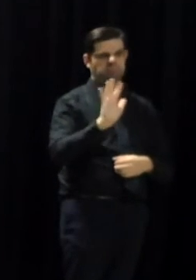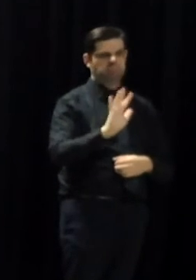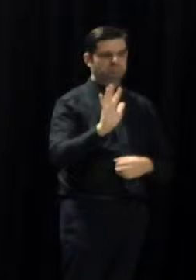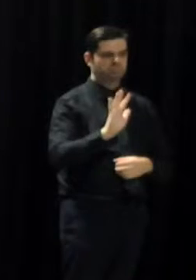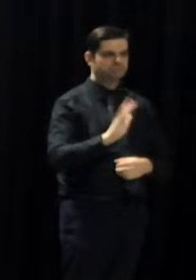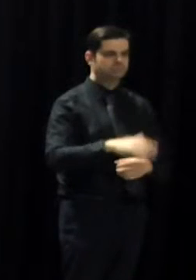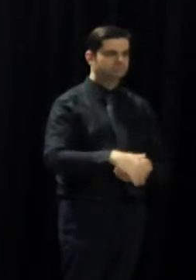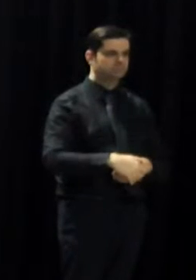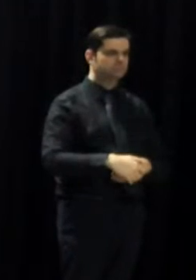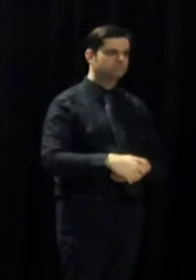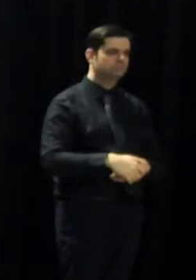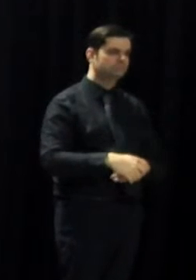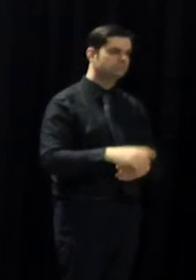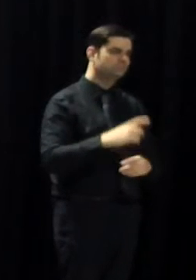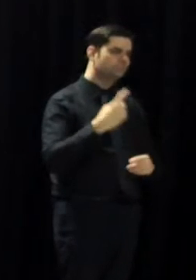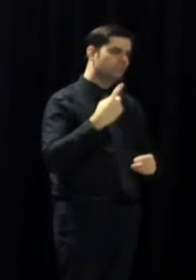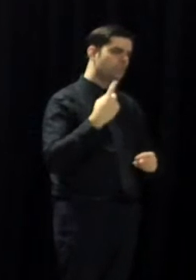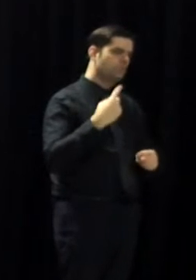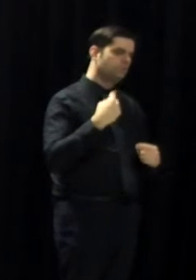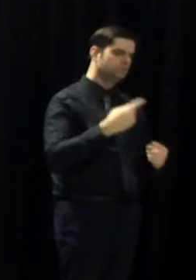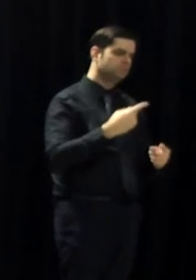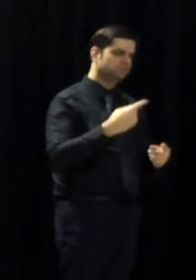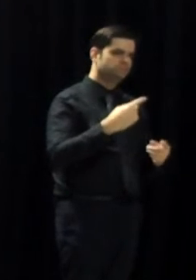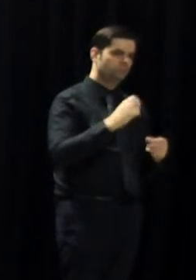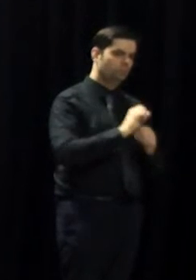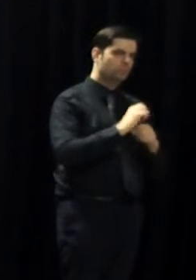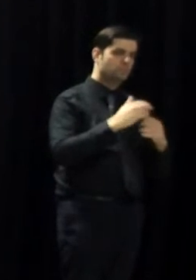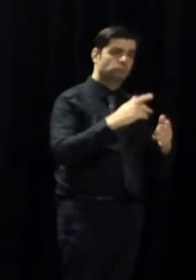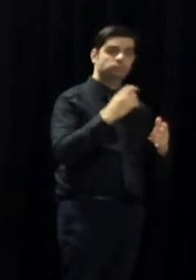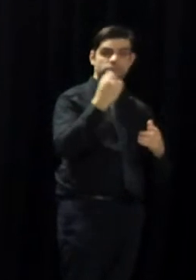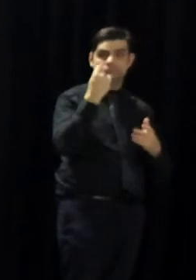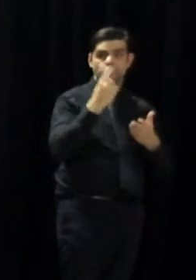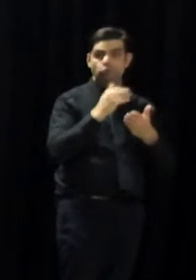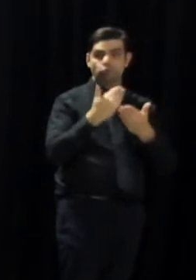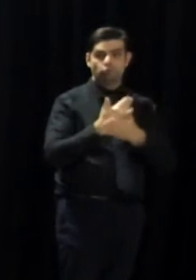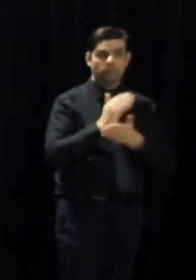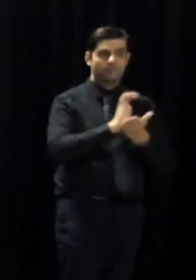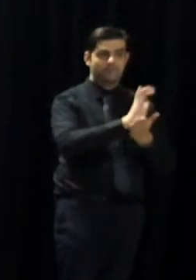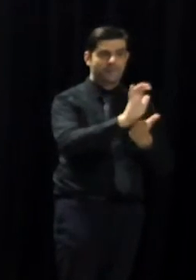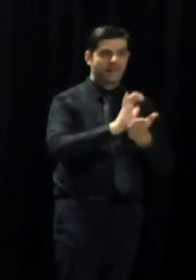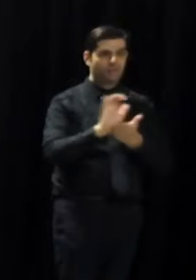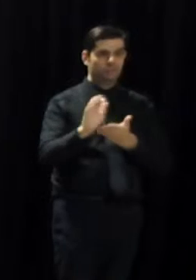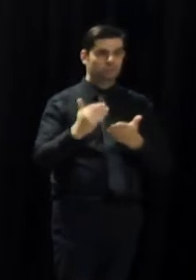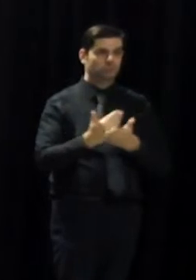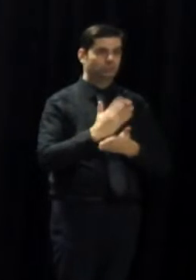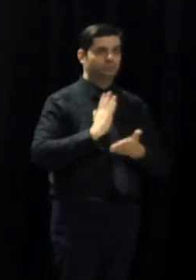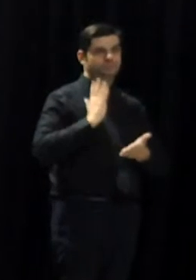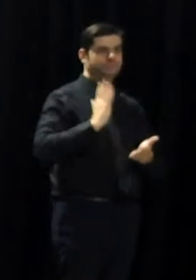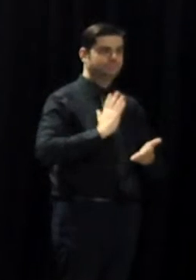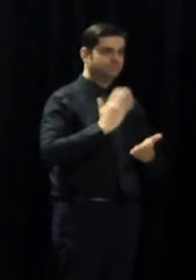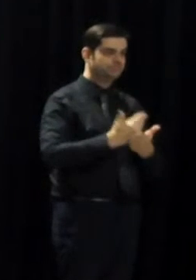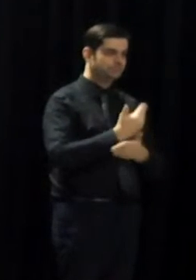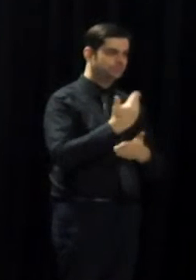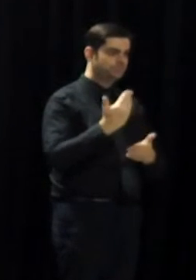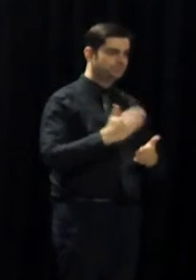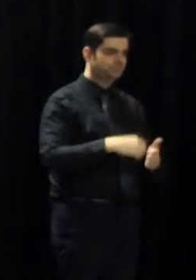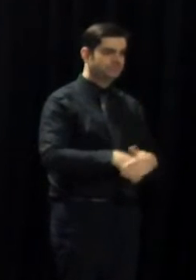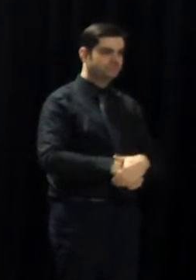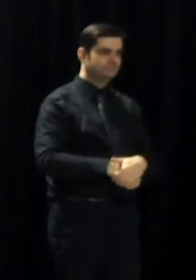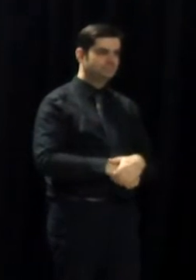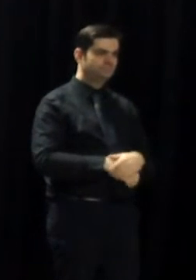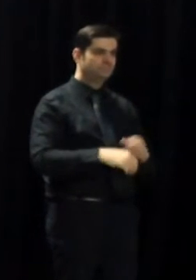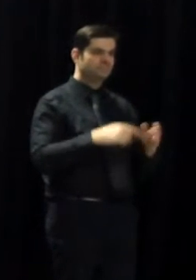these. You get the new plows out. I know the city's got some new plows, some interesting names there, and we got ours out,